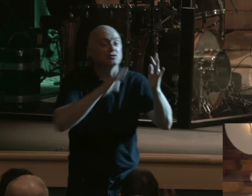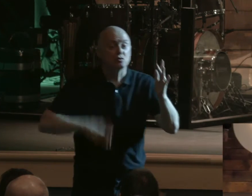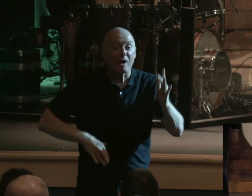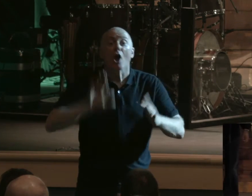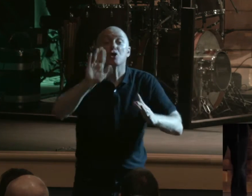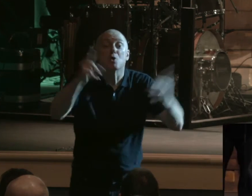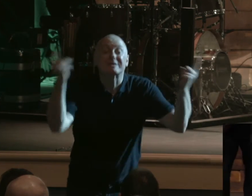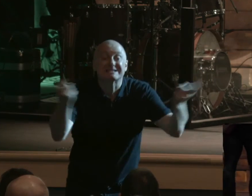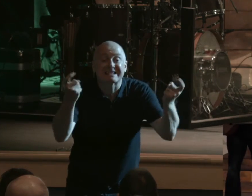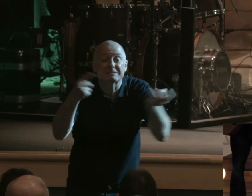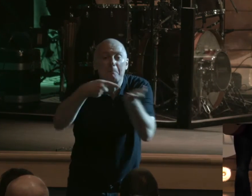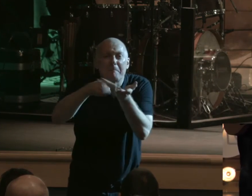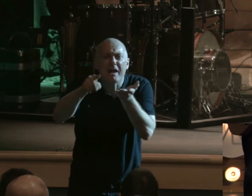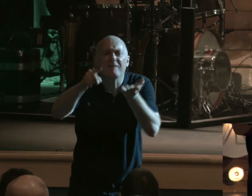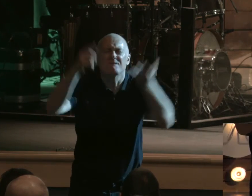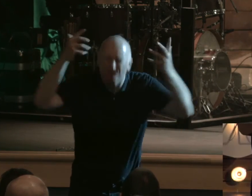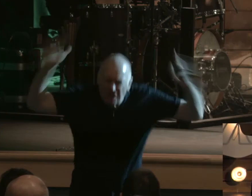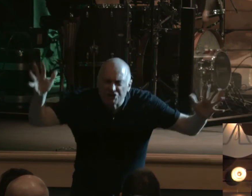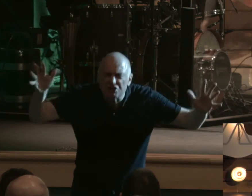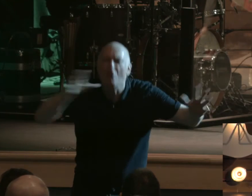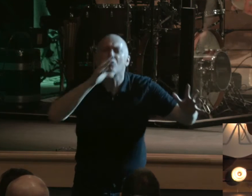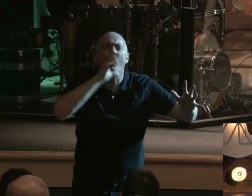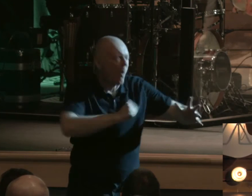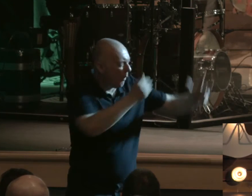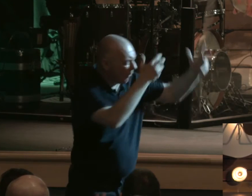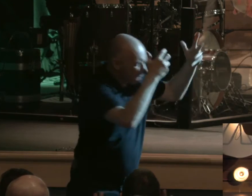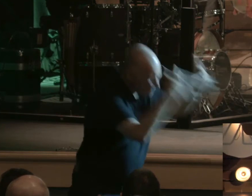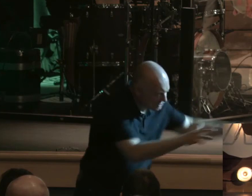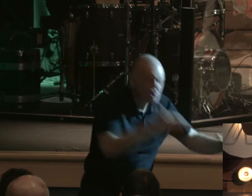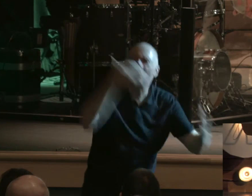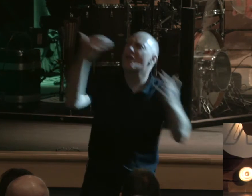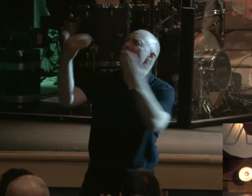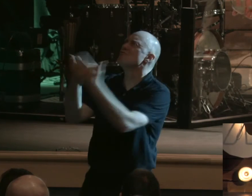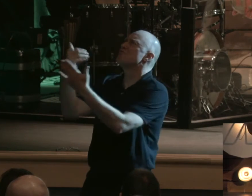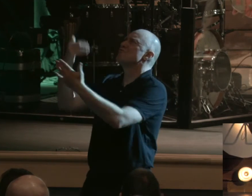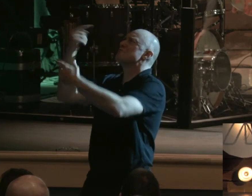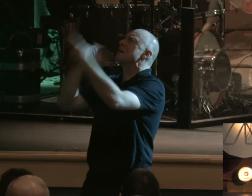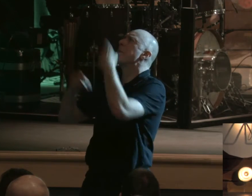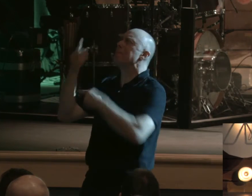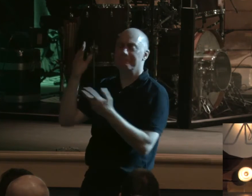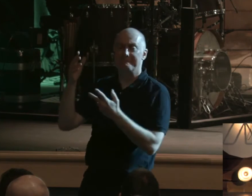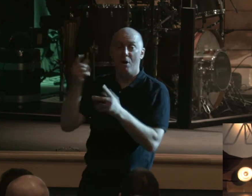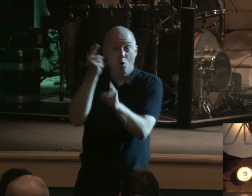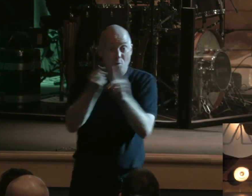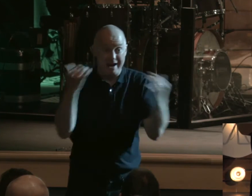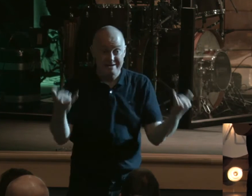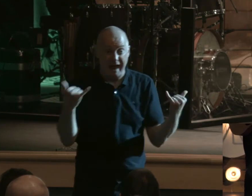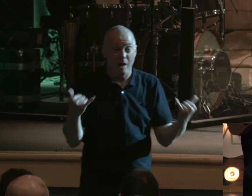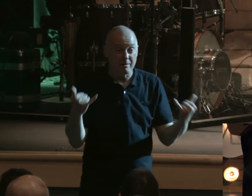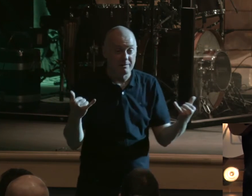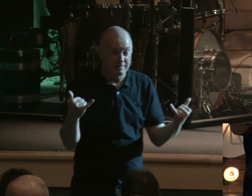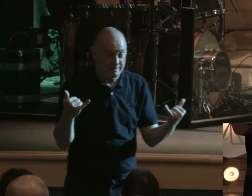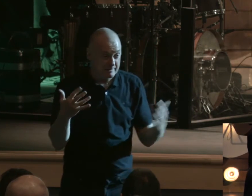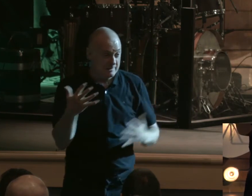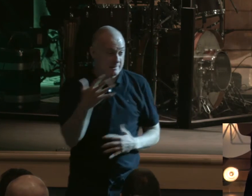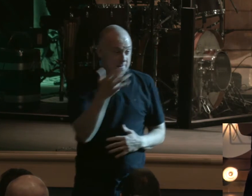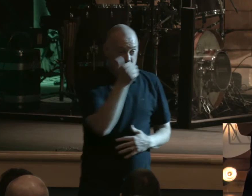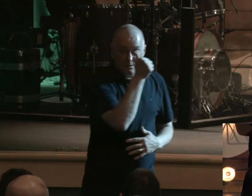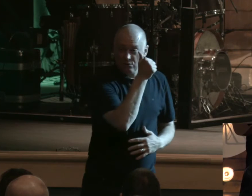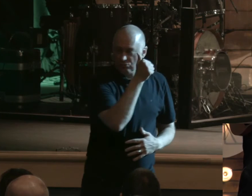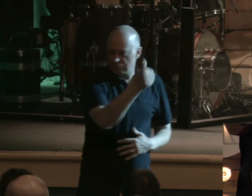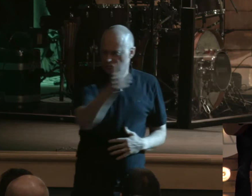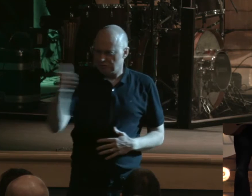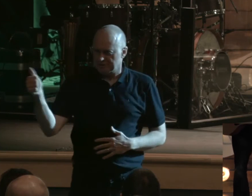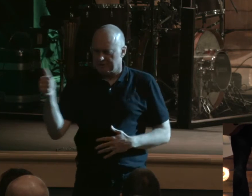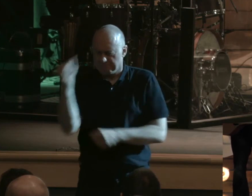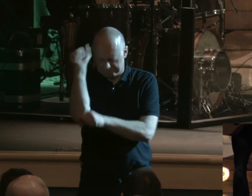that your sins are paid for. That the old is gone and the new has come. And so right now, with heads